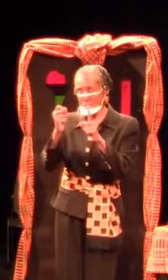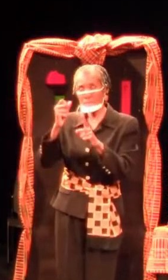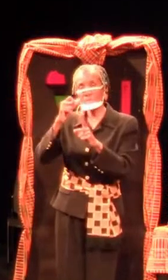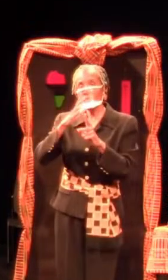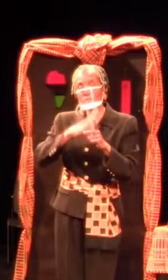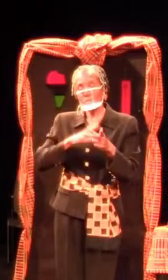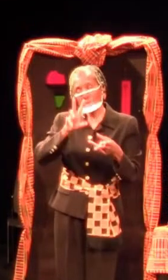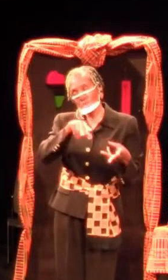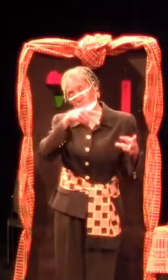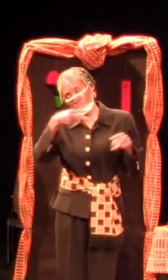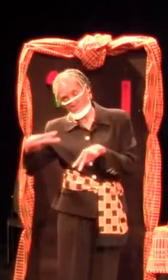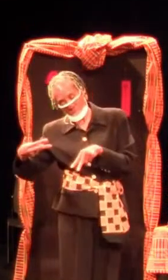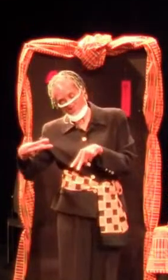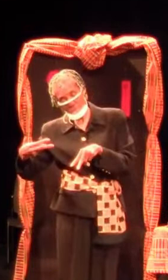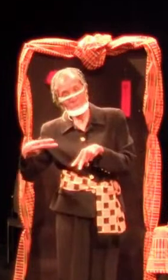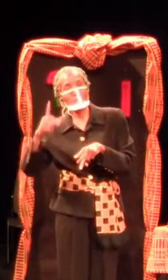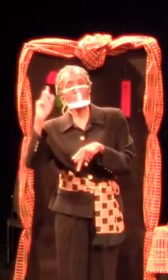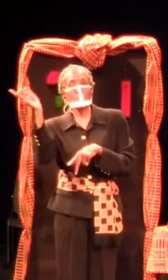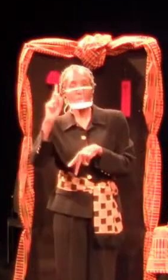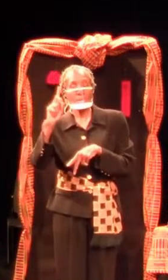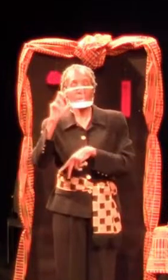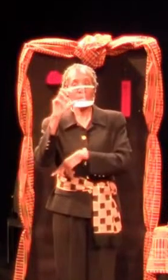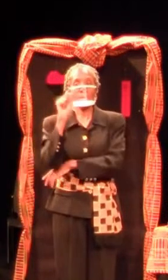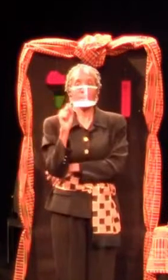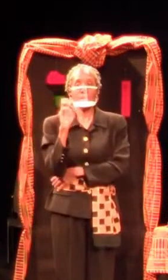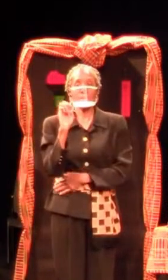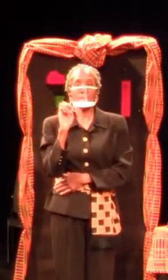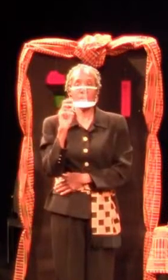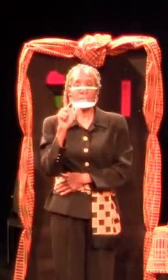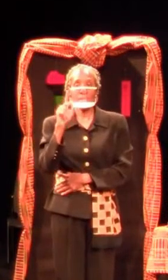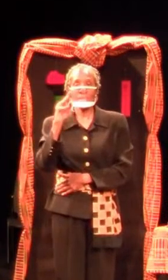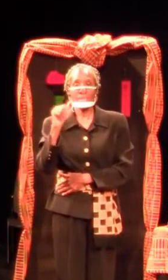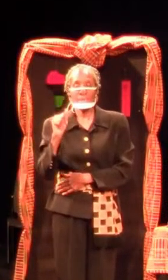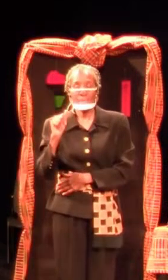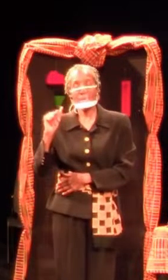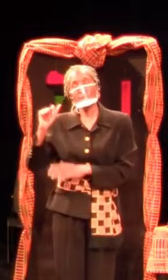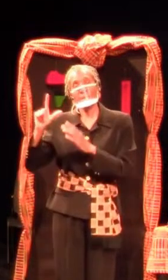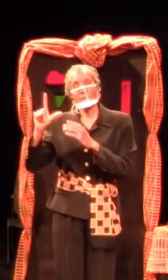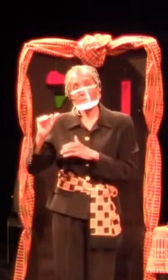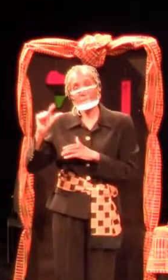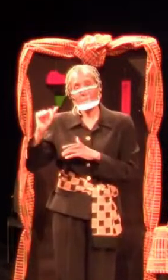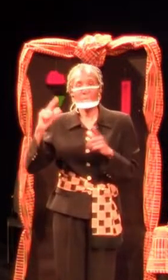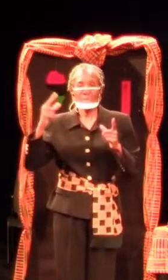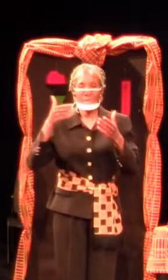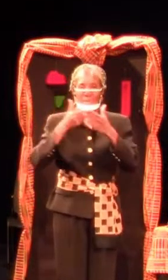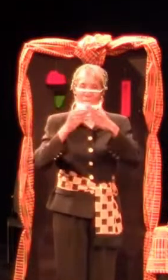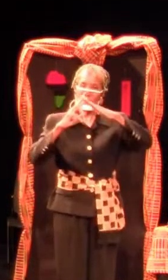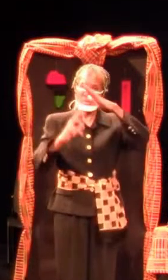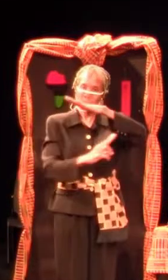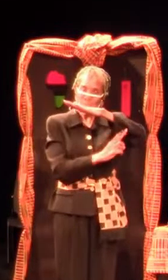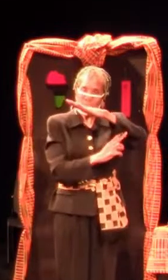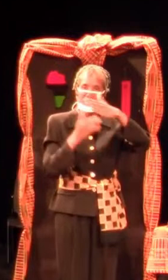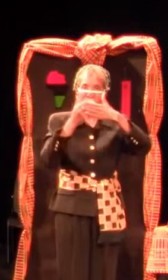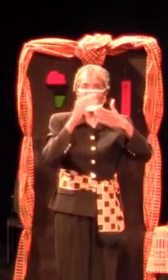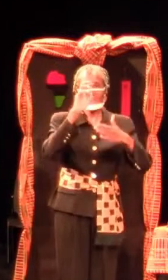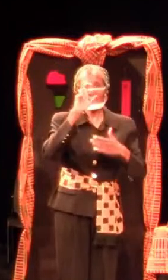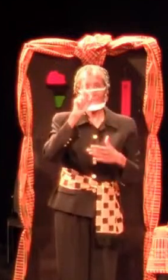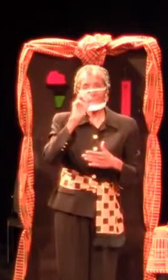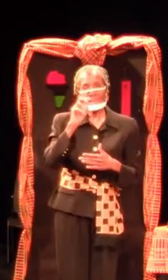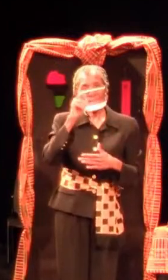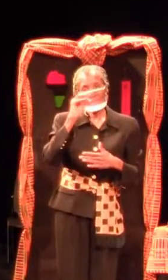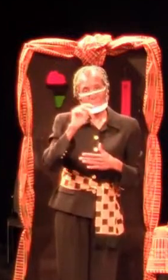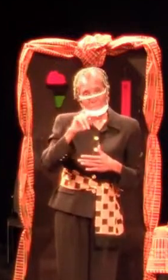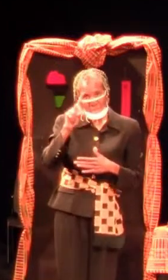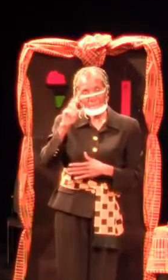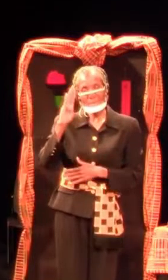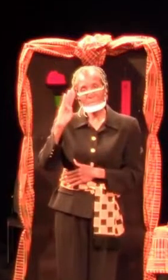her in Selma, Alabama, right at the Edmund Pettus Bridge. This is exactly